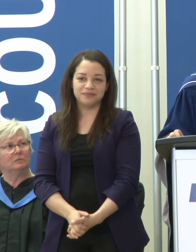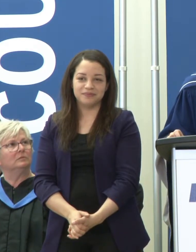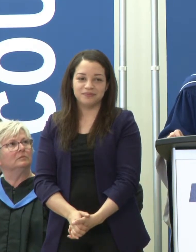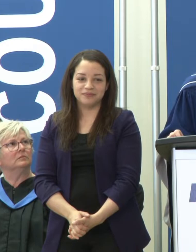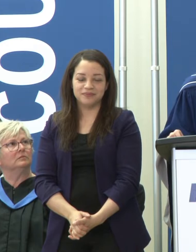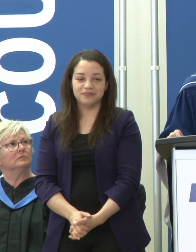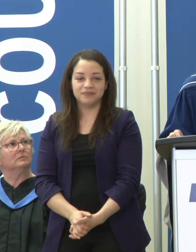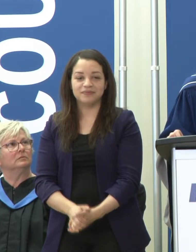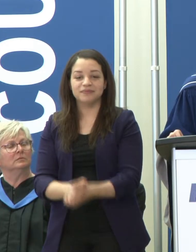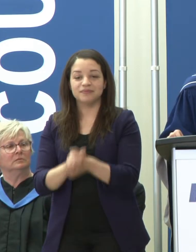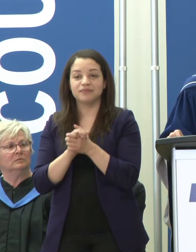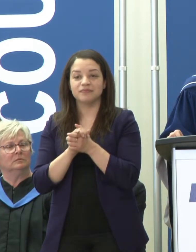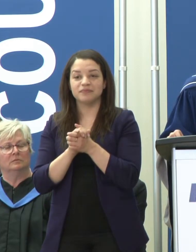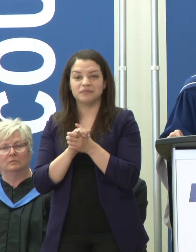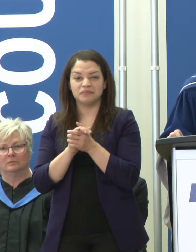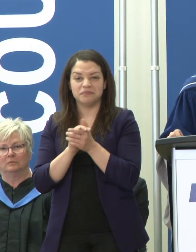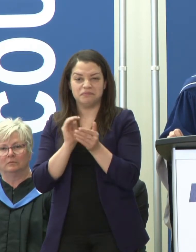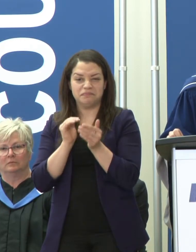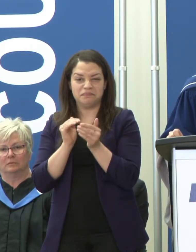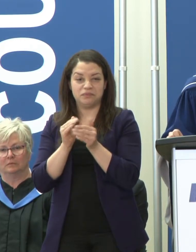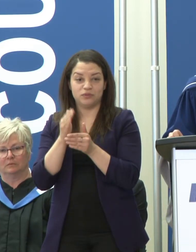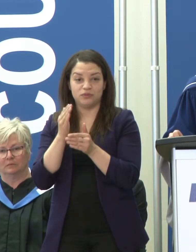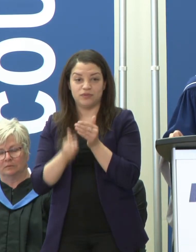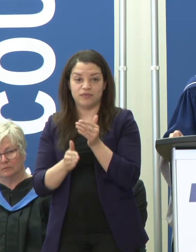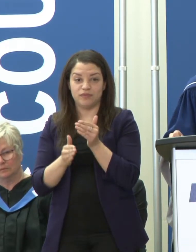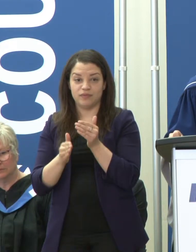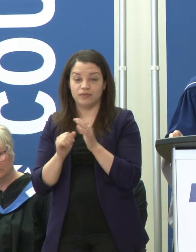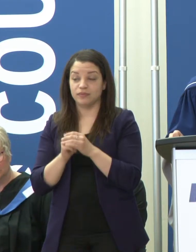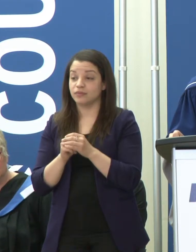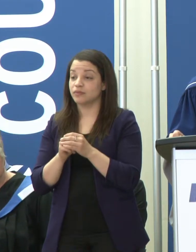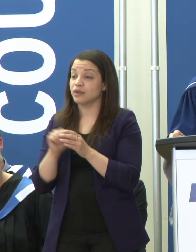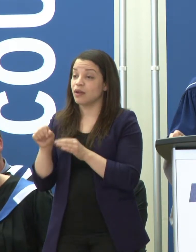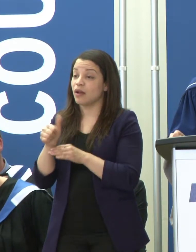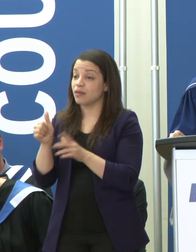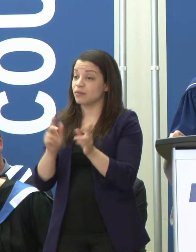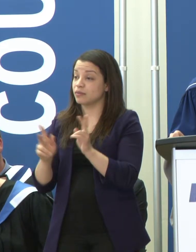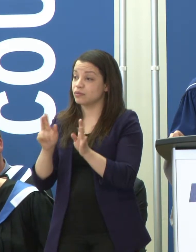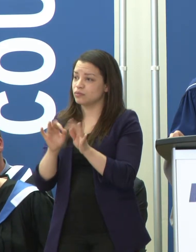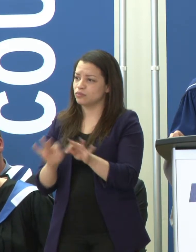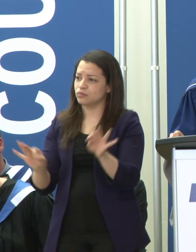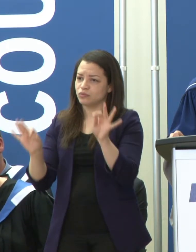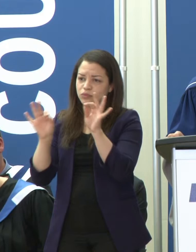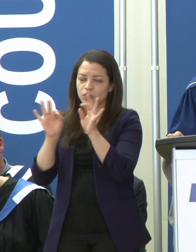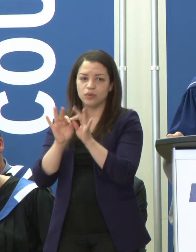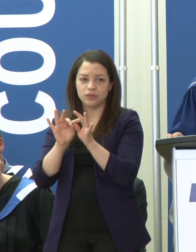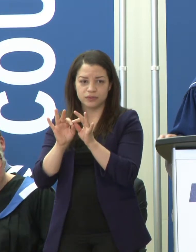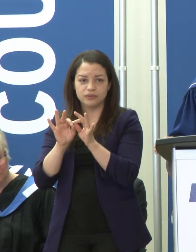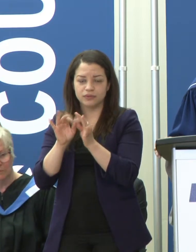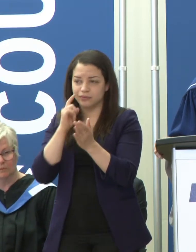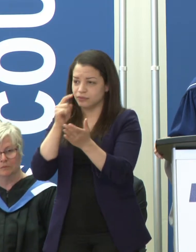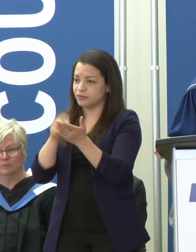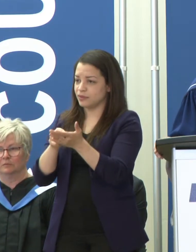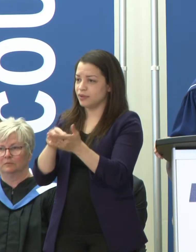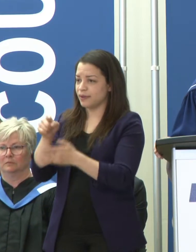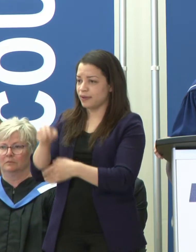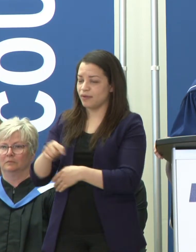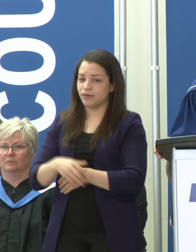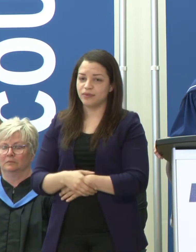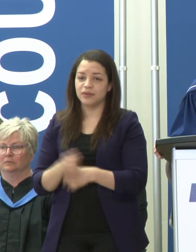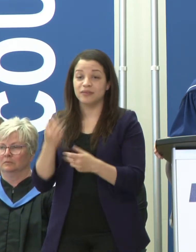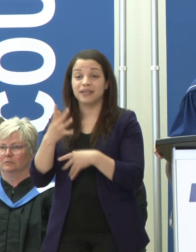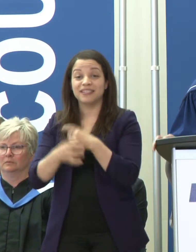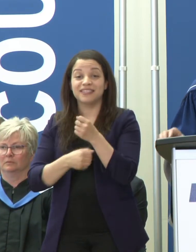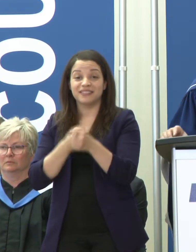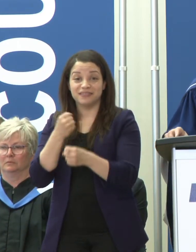And before I conclude, there's one other important group of individuals who are joining us this afternoon. For decades, our